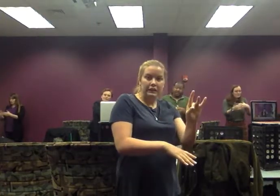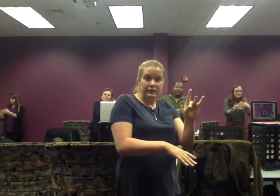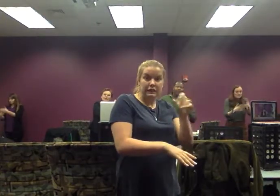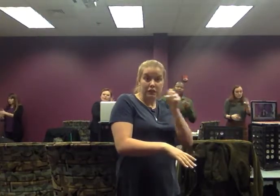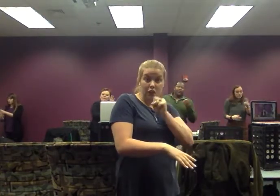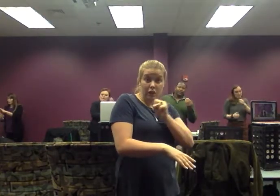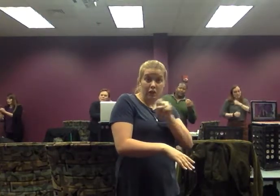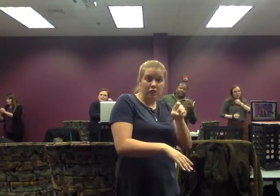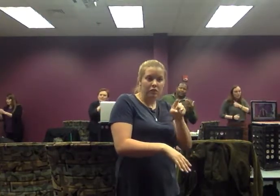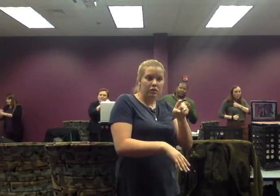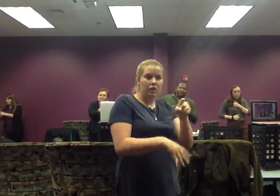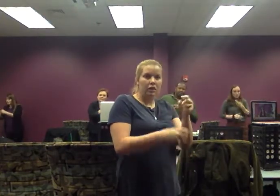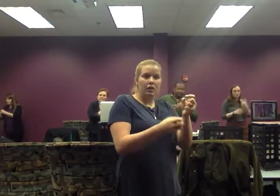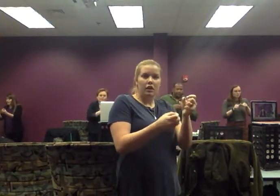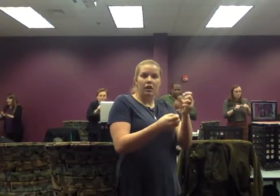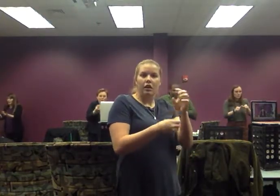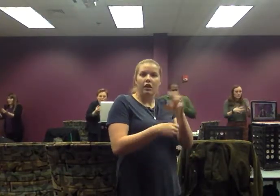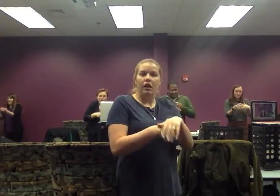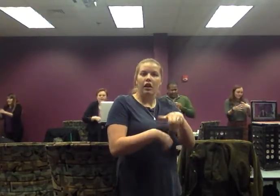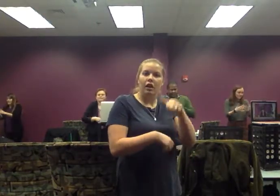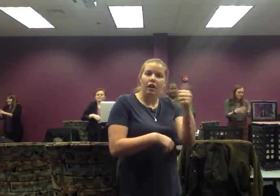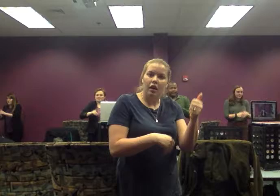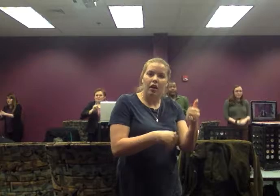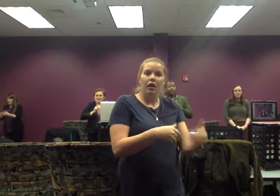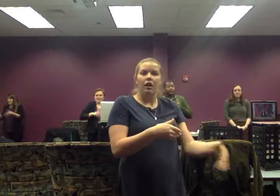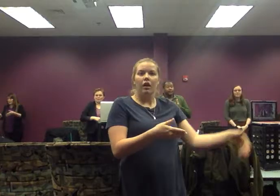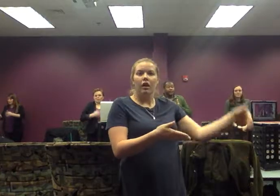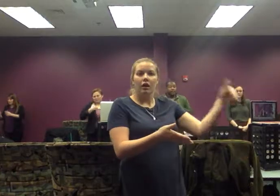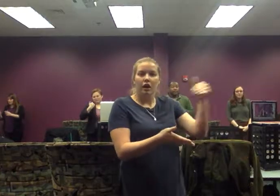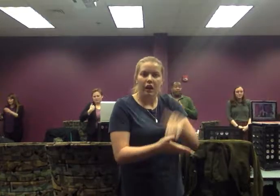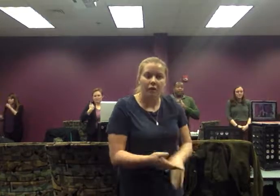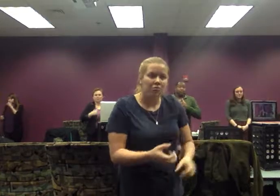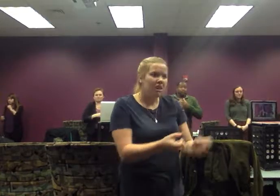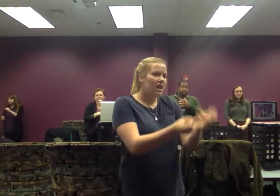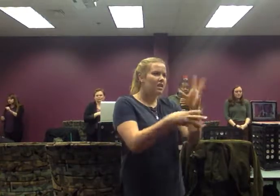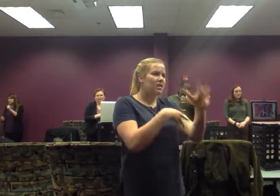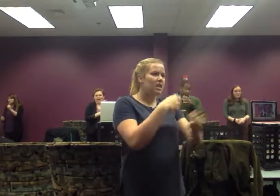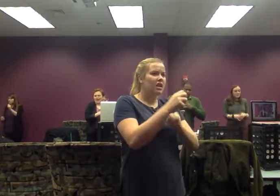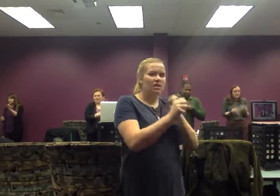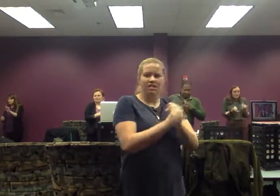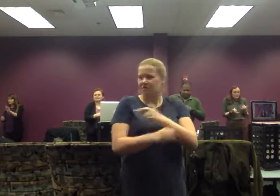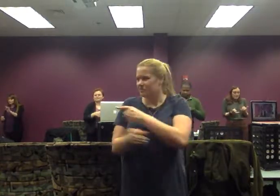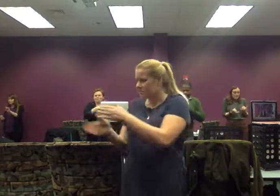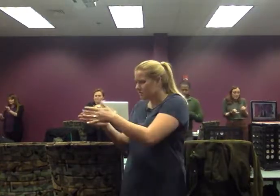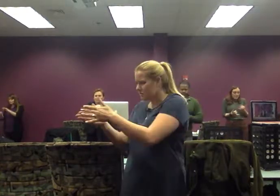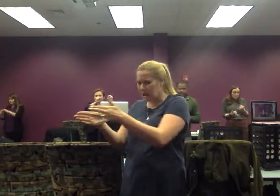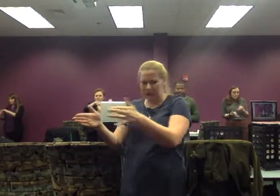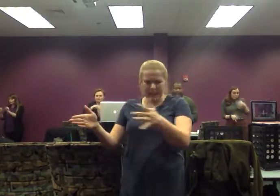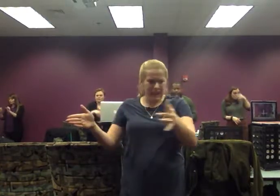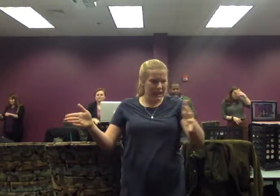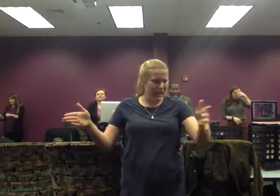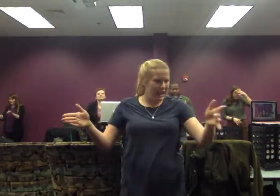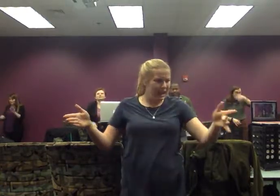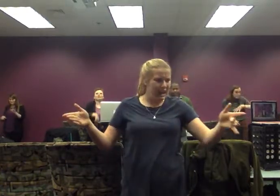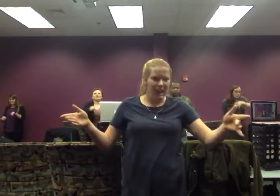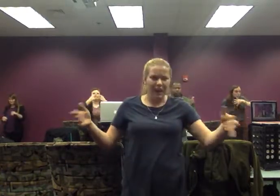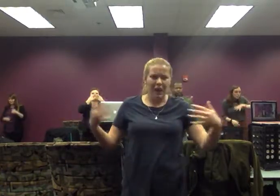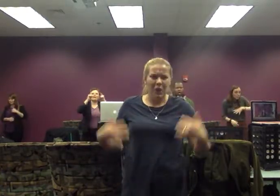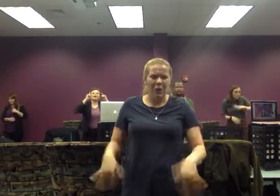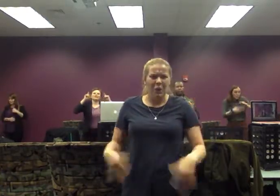time. So now, we have a nation in which all of the adults, theoretically, can participate. So